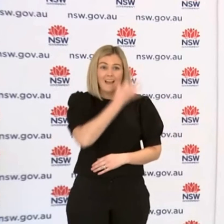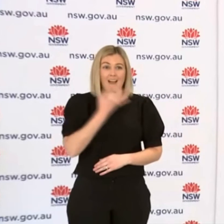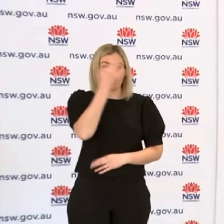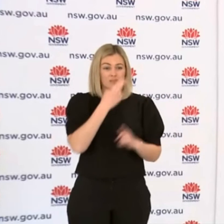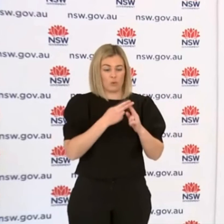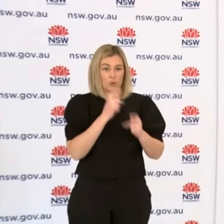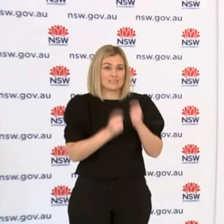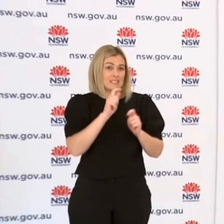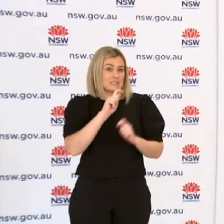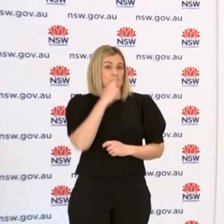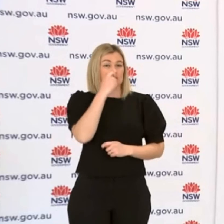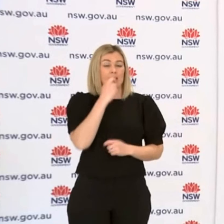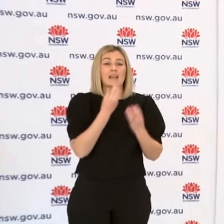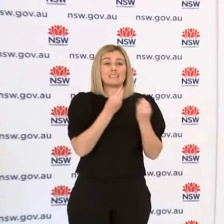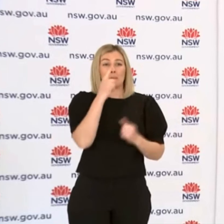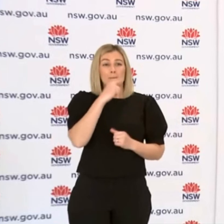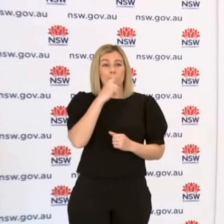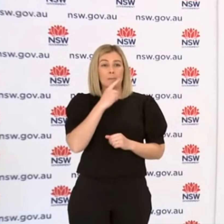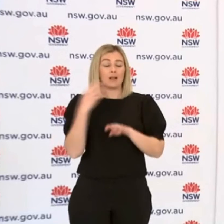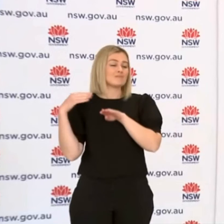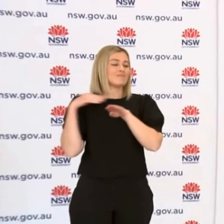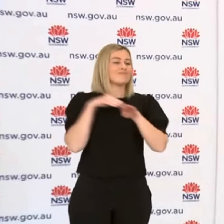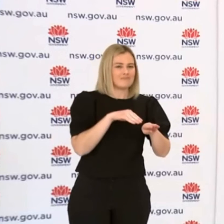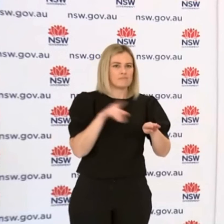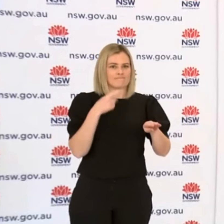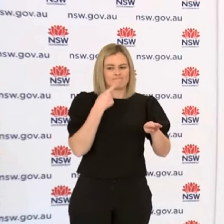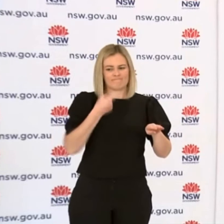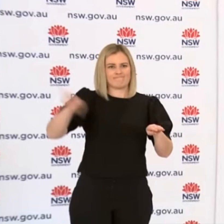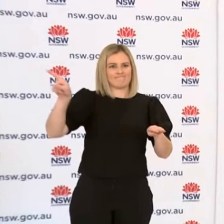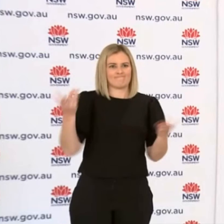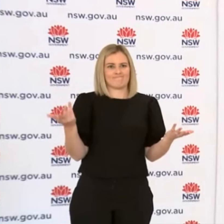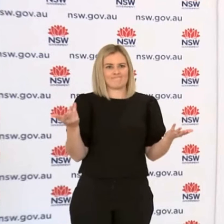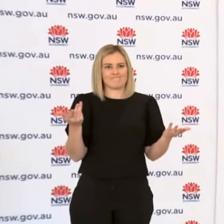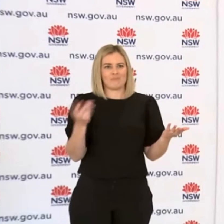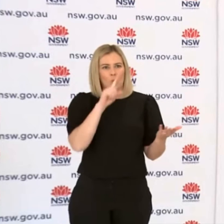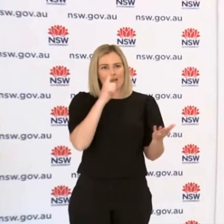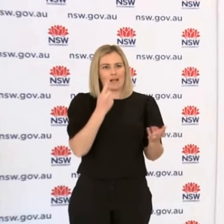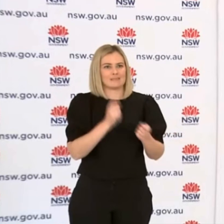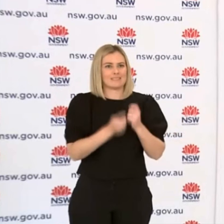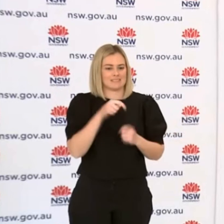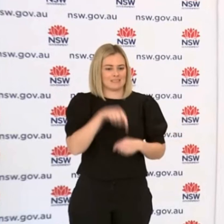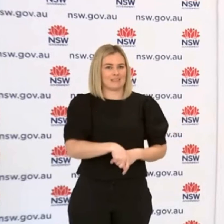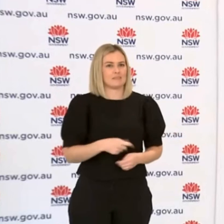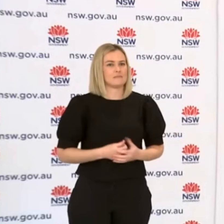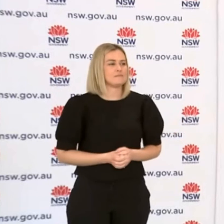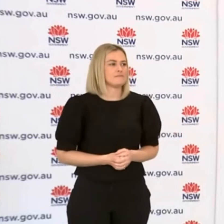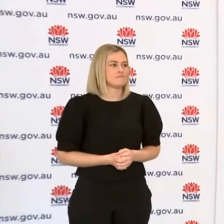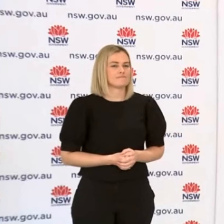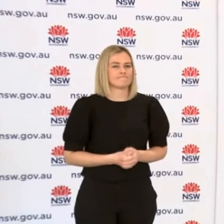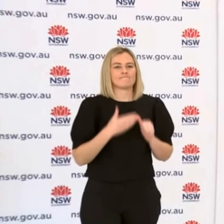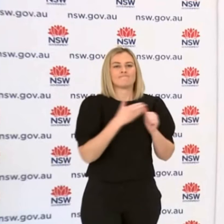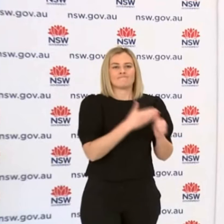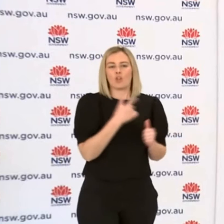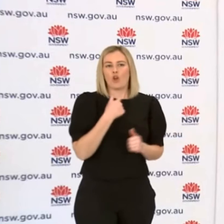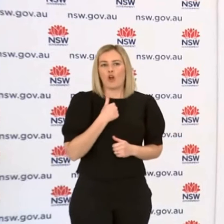and some people are being turned away. Is there any more capacity for increased testing venues up around Newcastle? I've asked Health to look at what